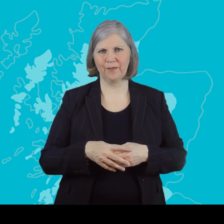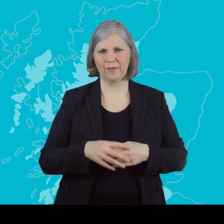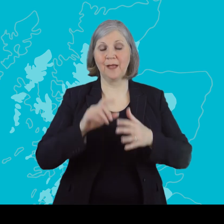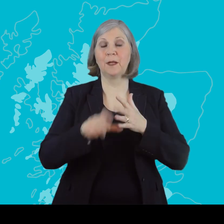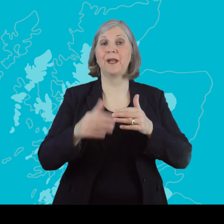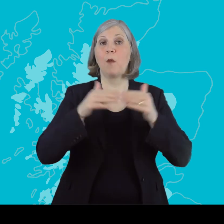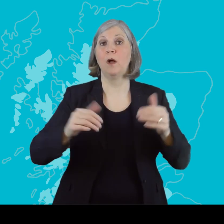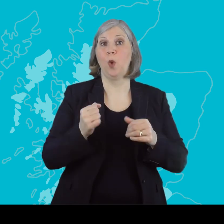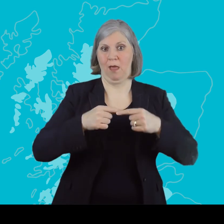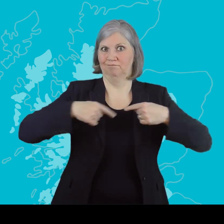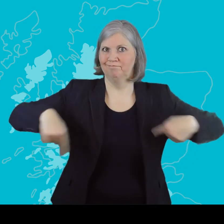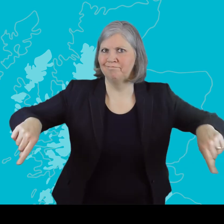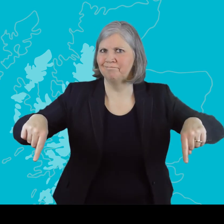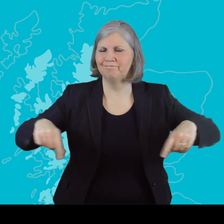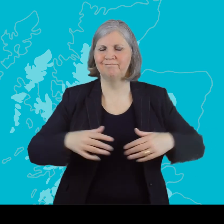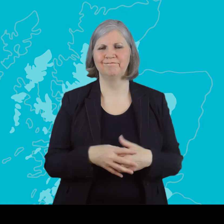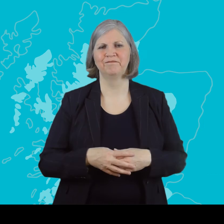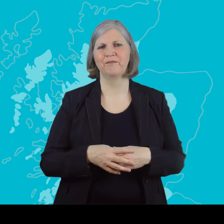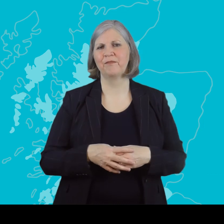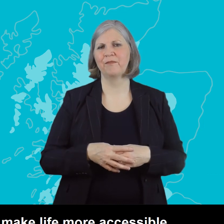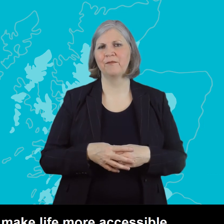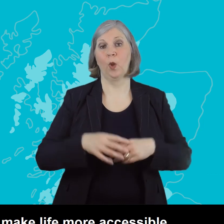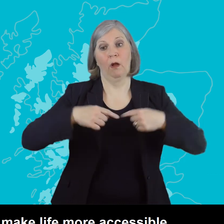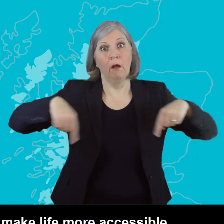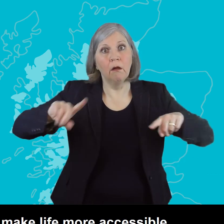About Disability Equality Scotland.